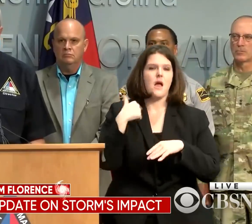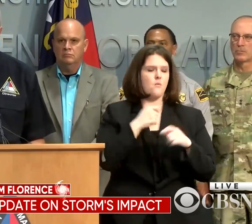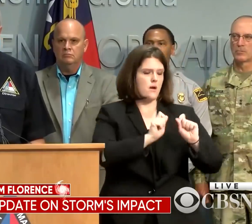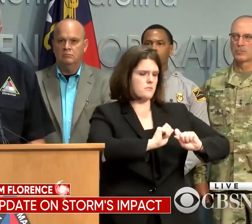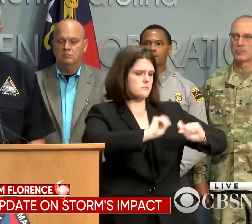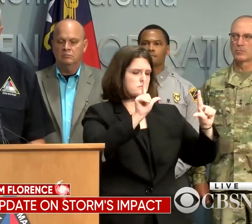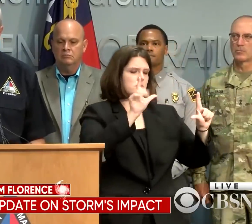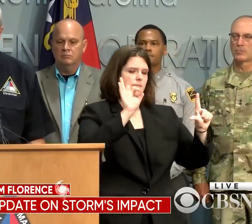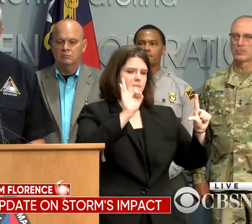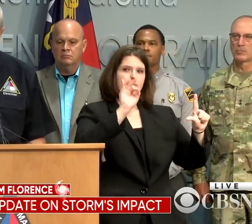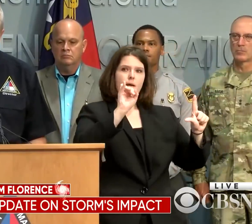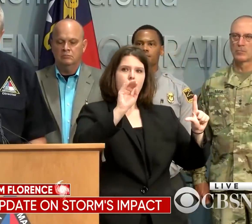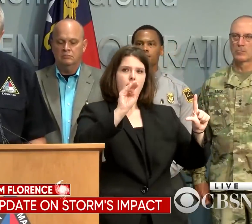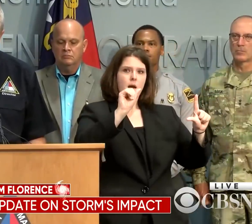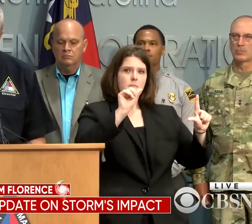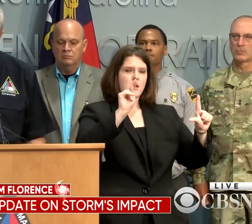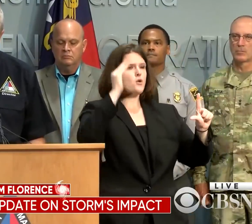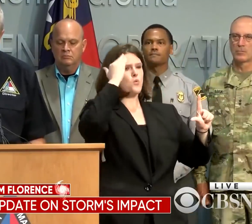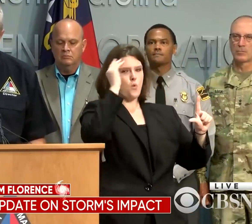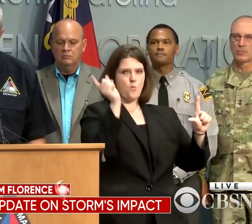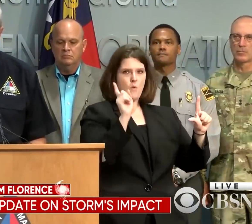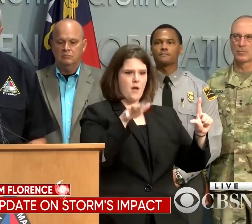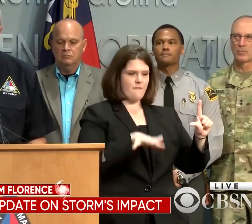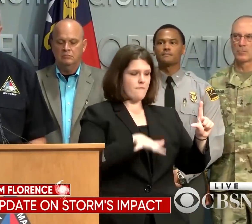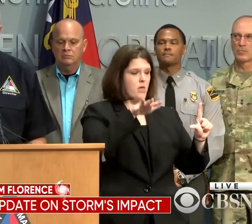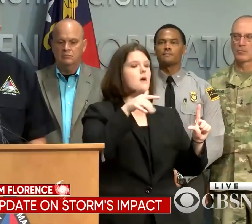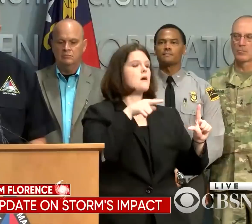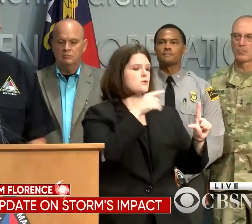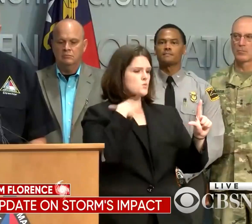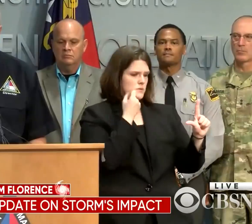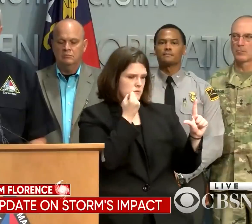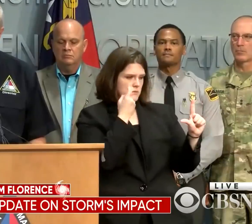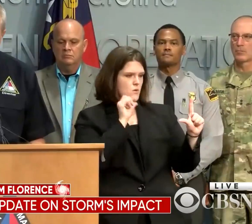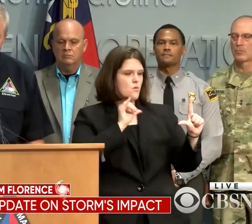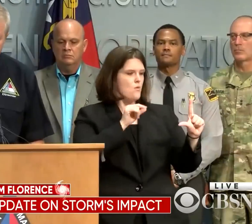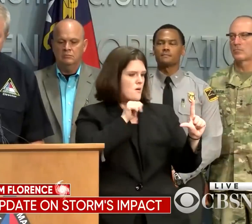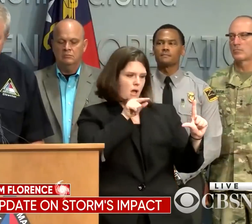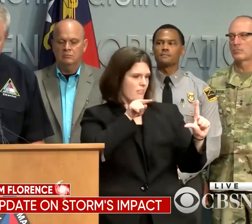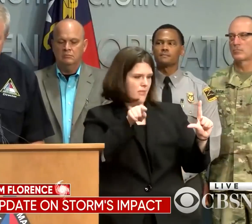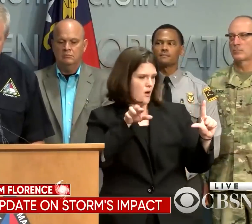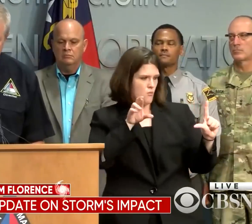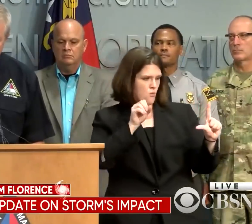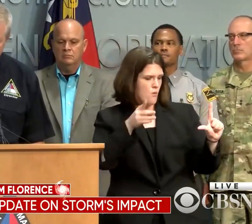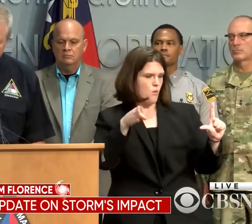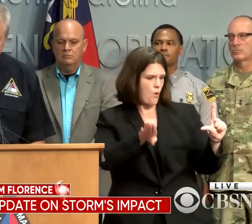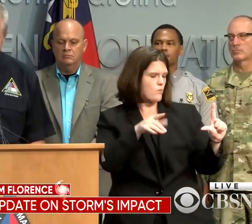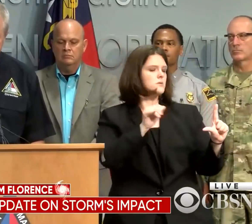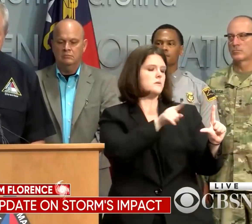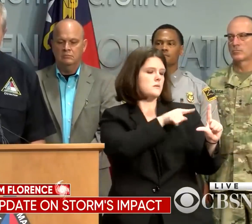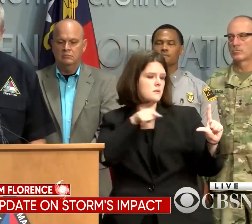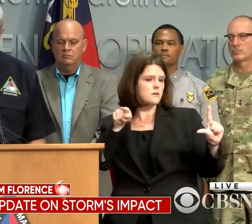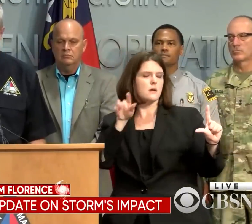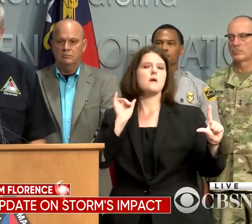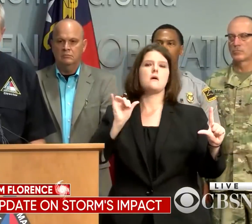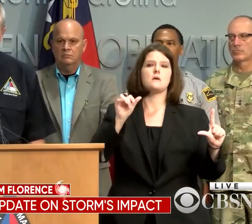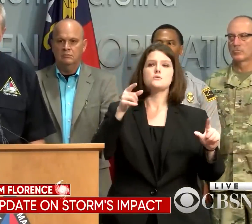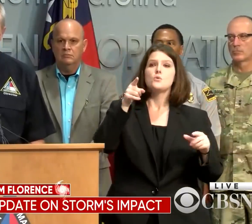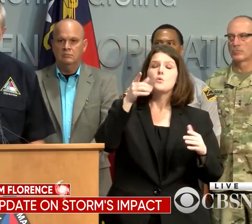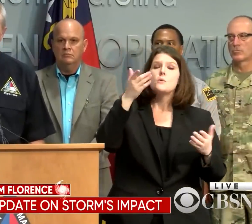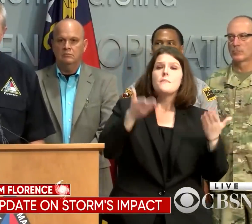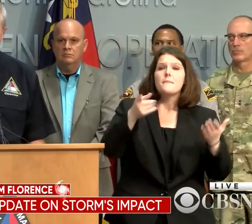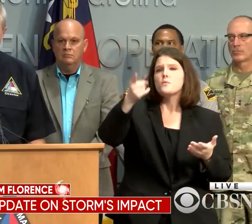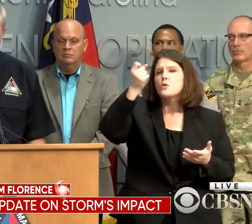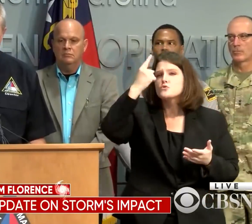to make sure that we know where the floods are, so we understand. As you might imagine, when we send resources out,